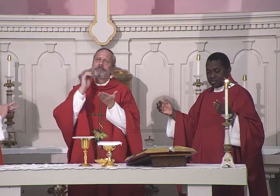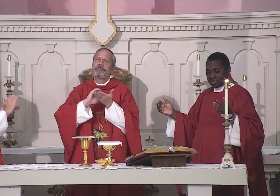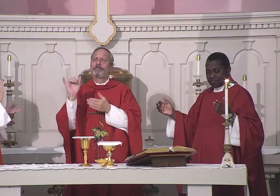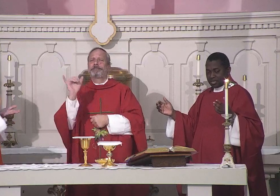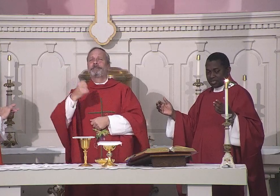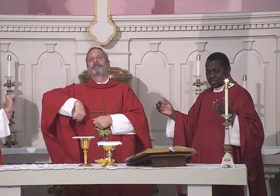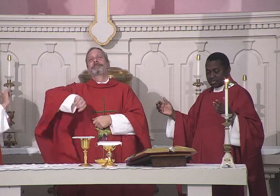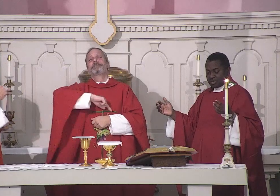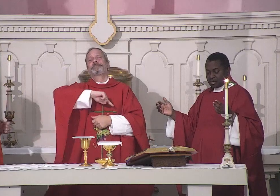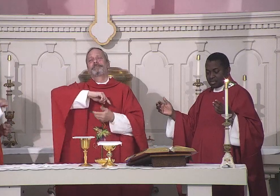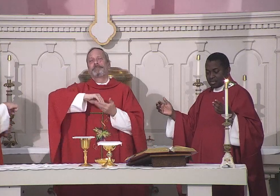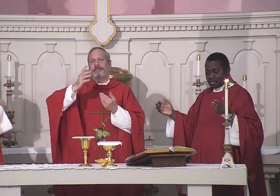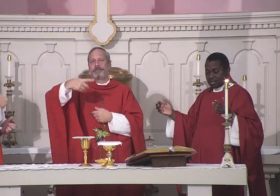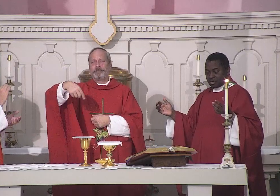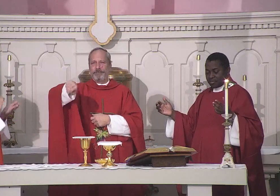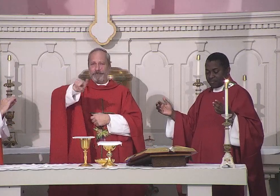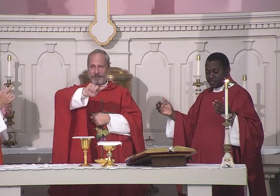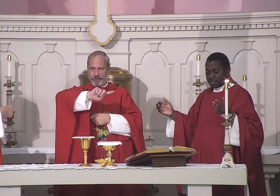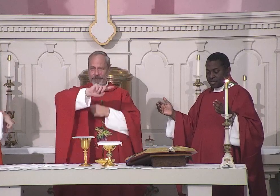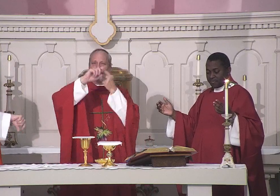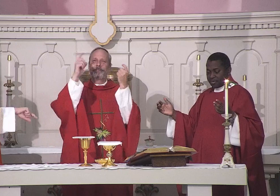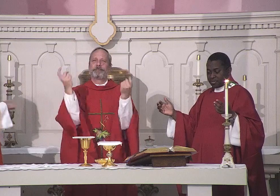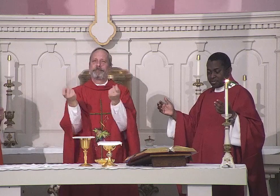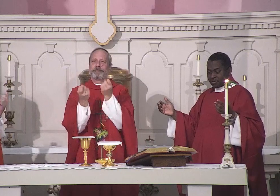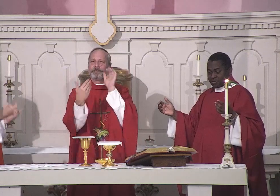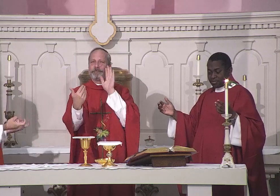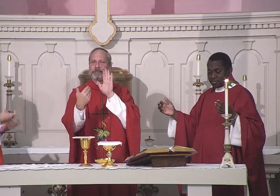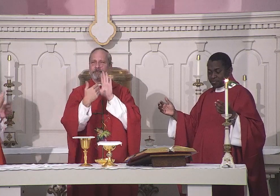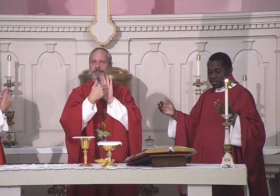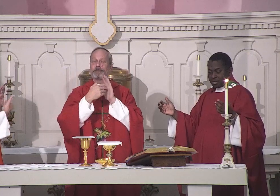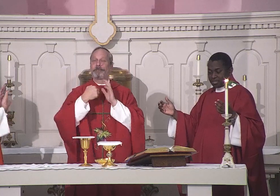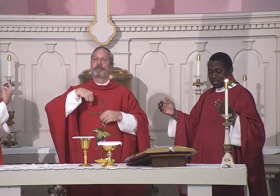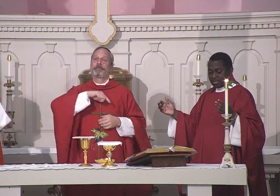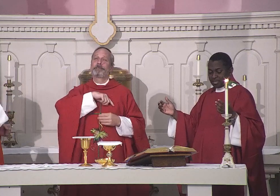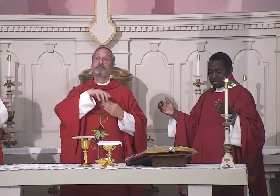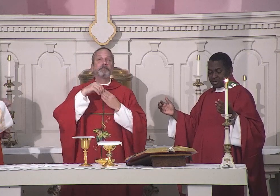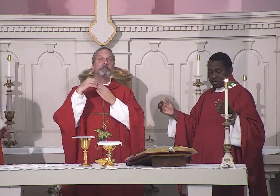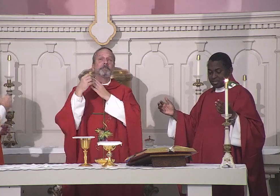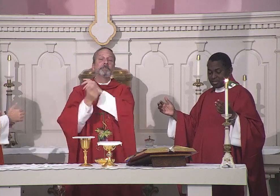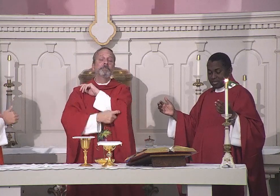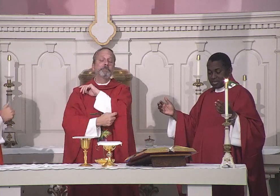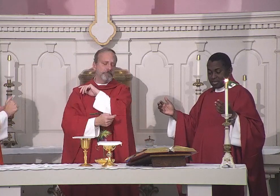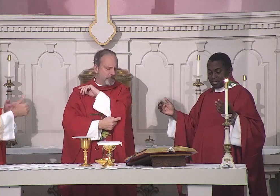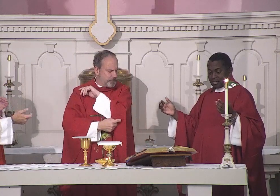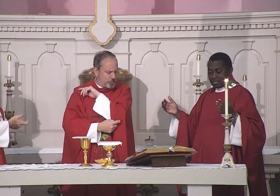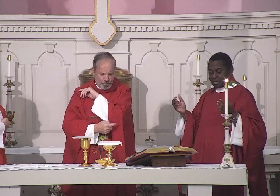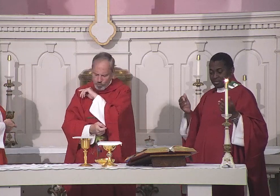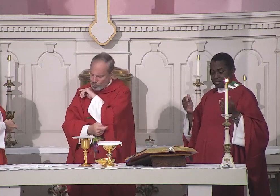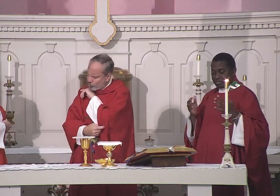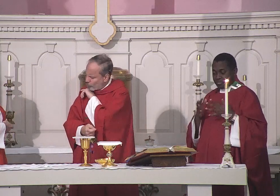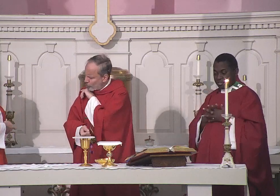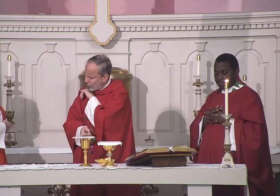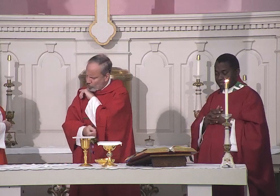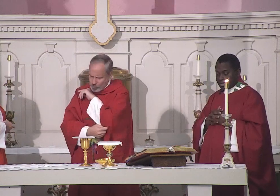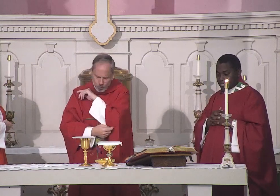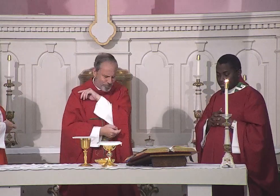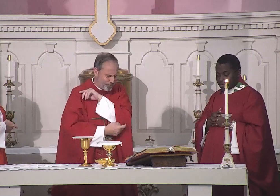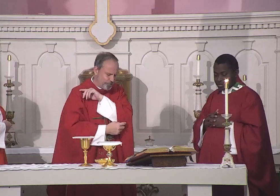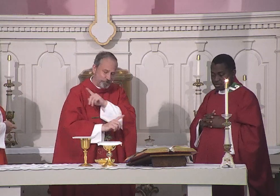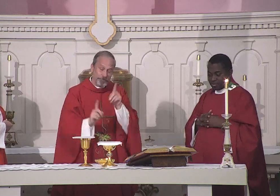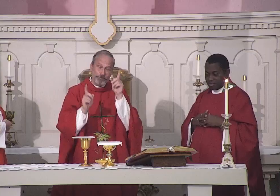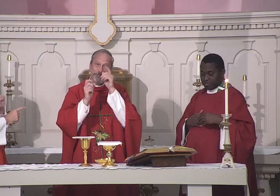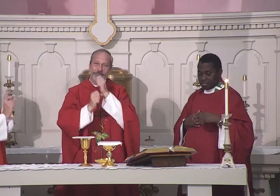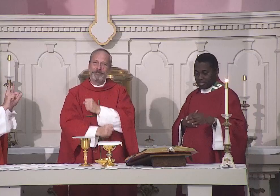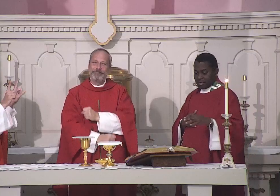our trespasses, as we forgive those who trespass against us. And lead us not into